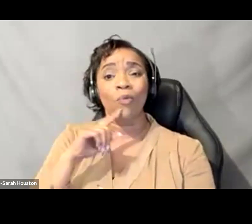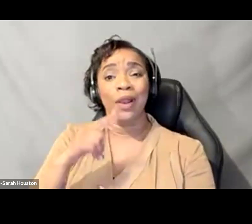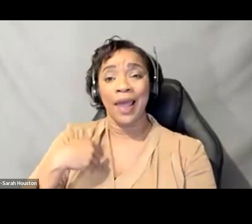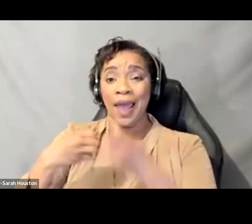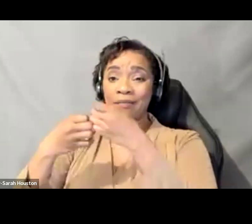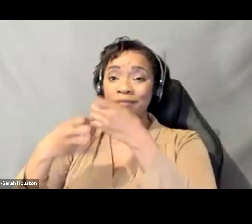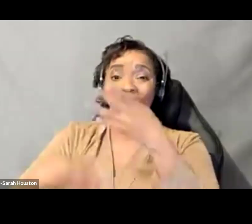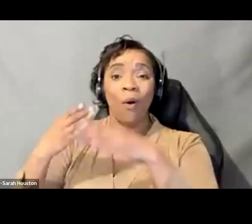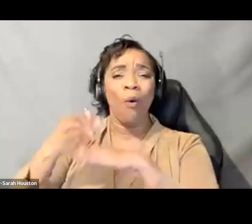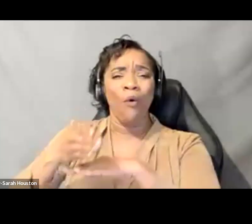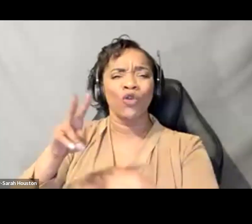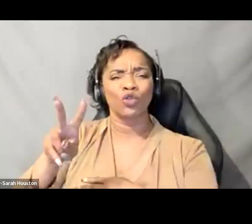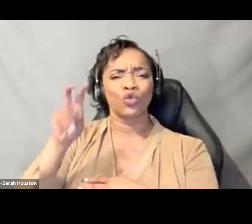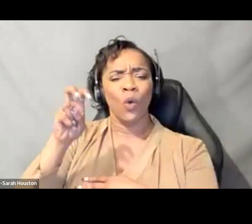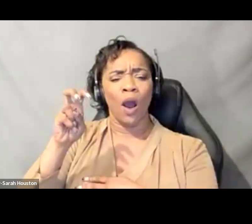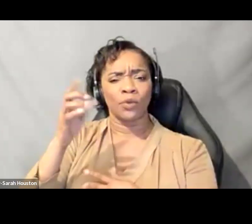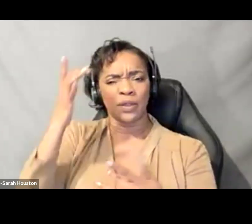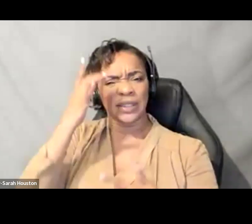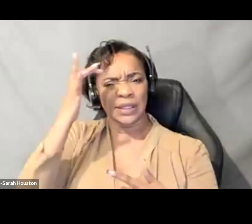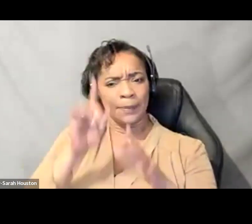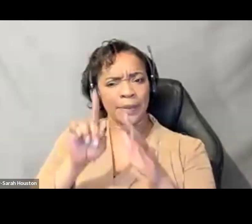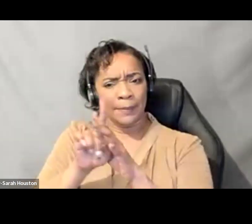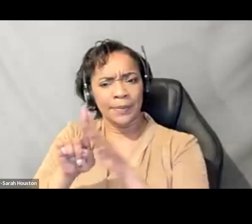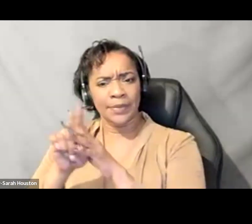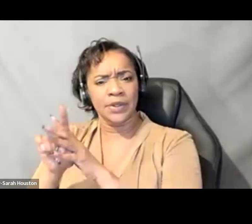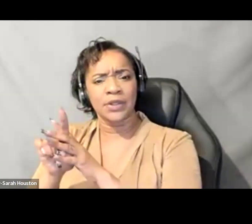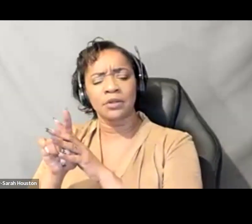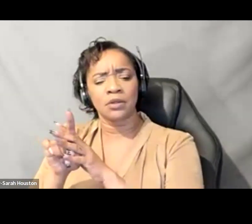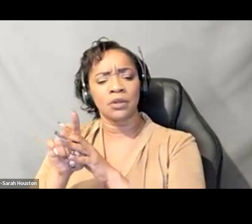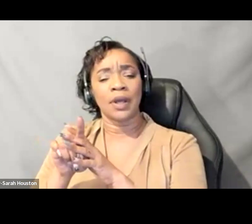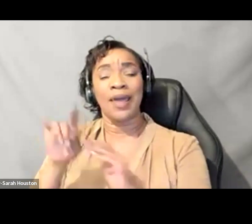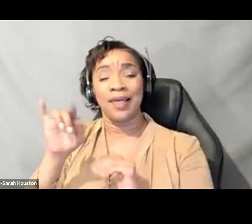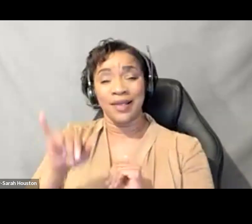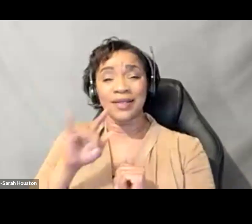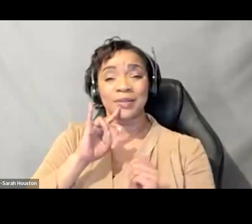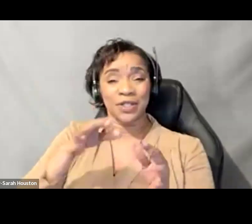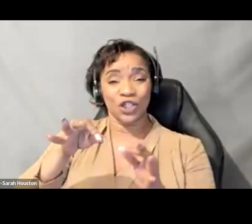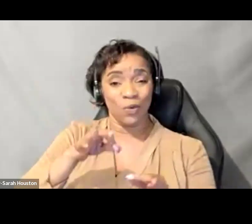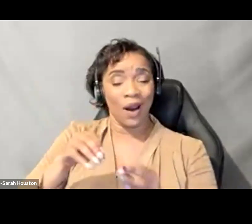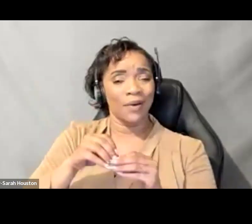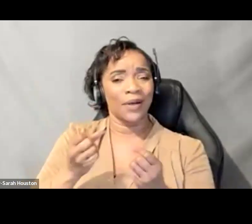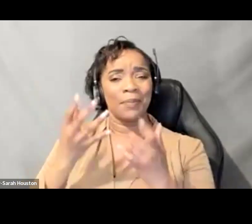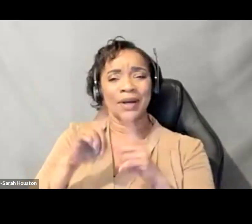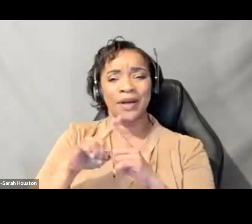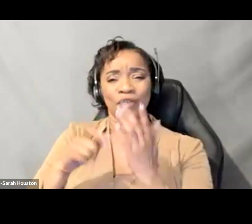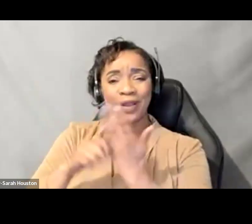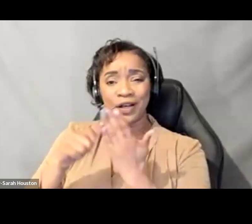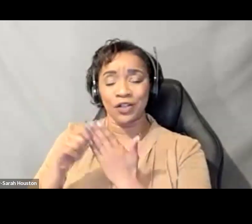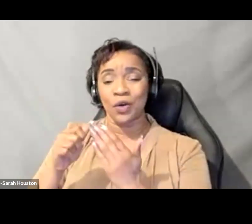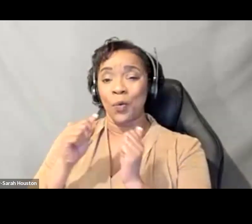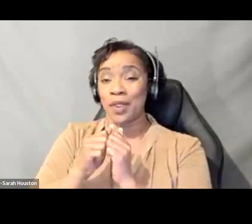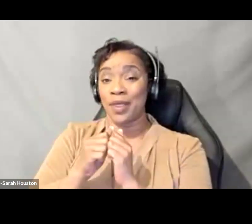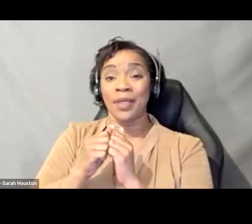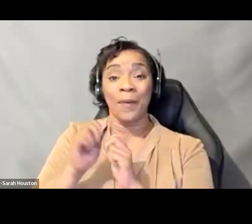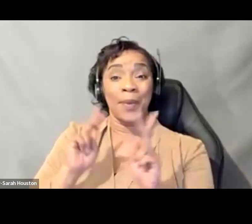over 200 symptoms. And this has been described very well in the literature, including our own panelists here who have been authors of